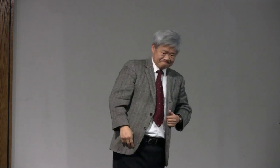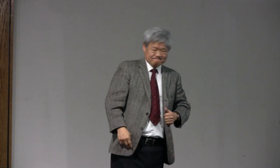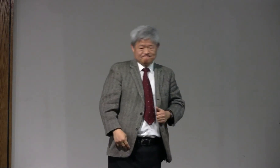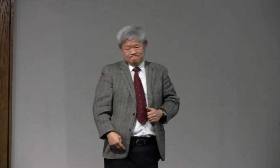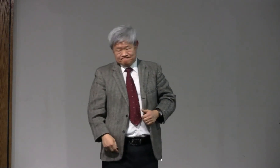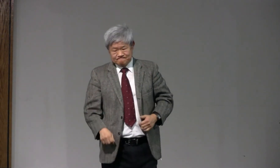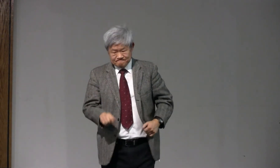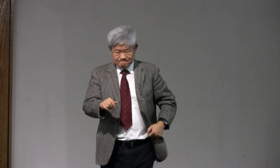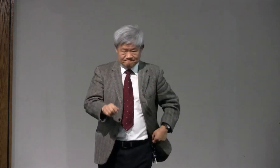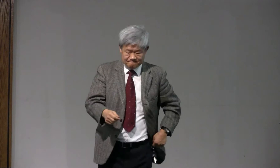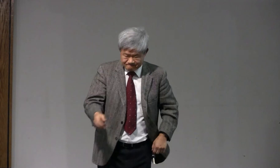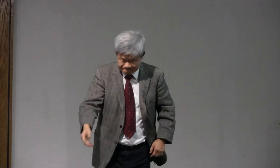Stay awake till midnight.